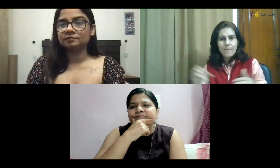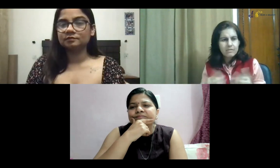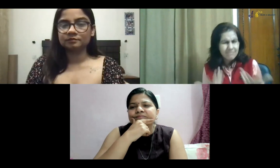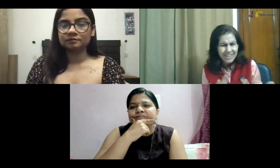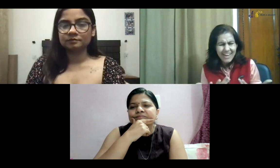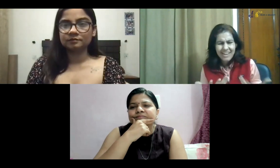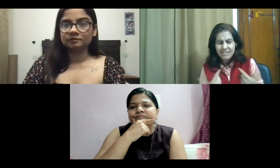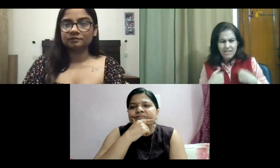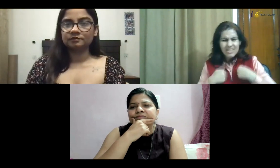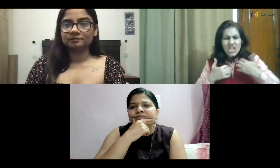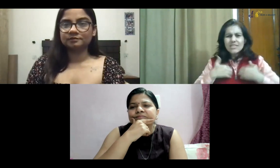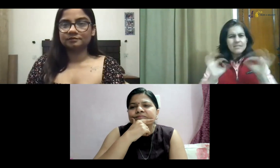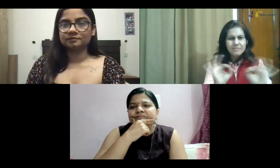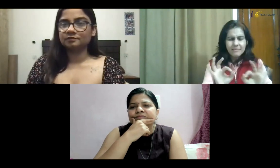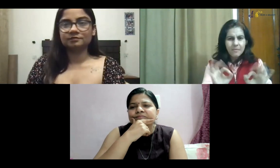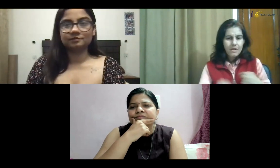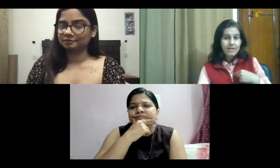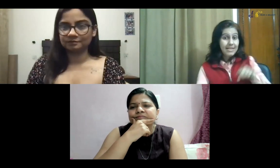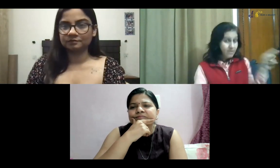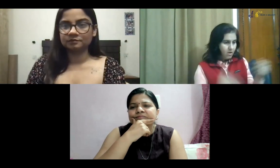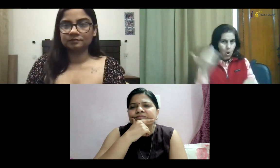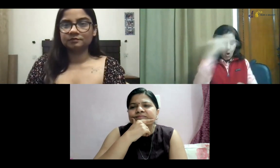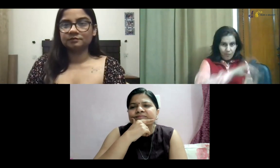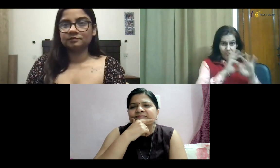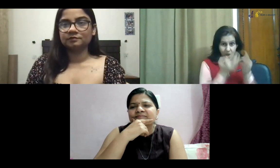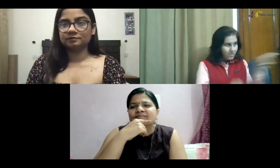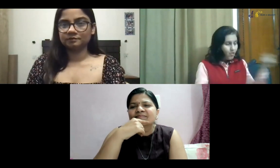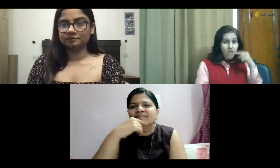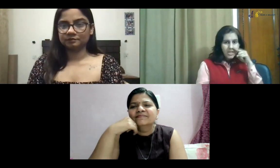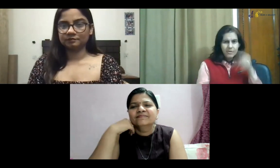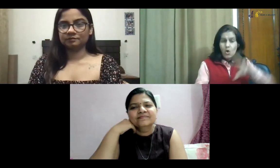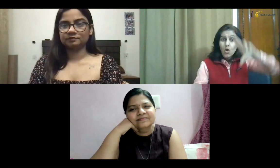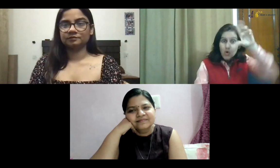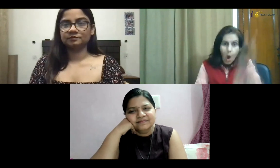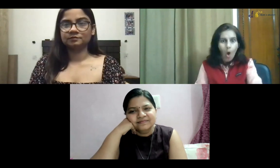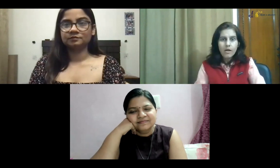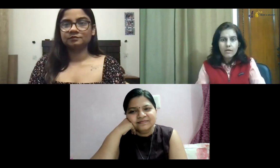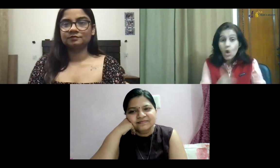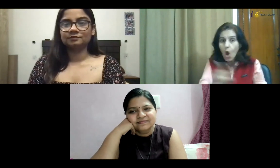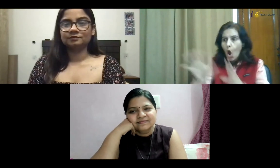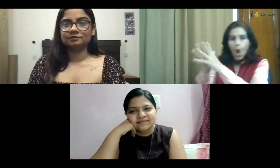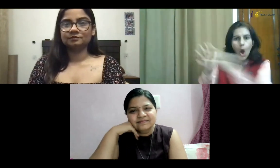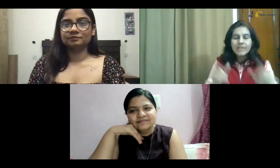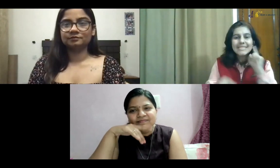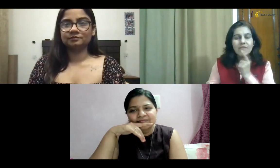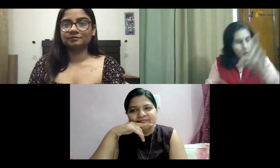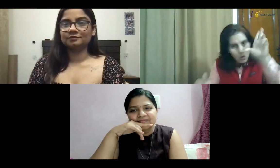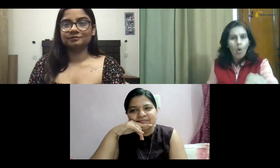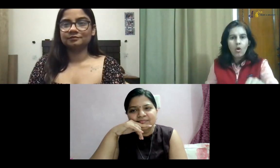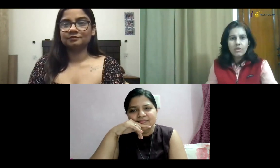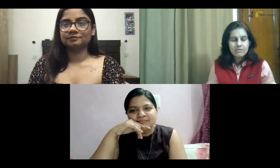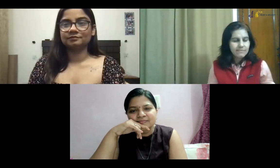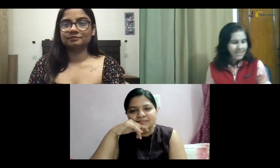allowing us to go outside, and we have to copy, and we felt pressurized and discriminated at that time. So my parents said,